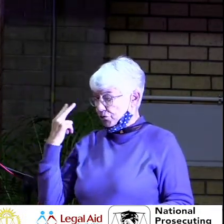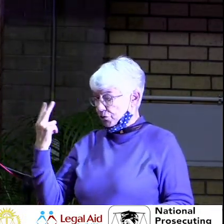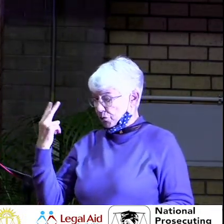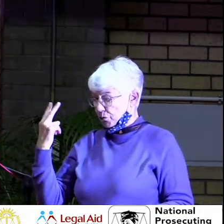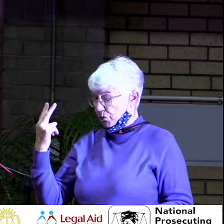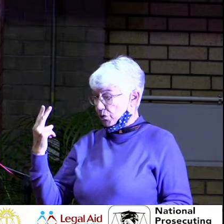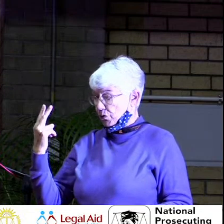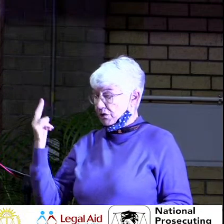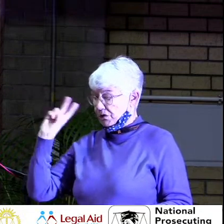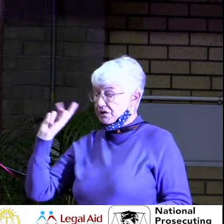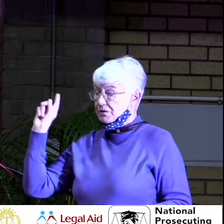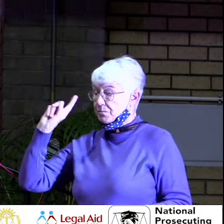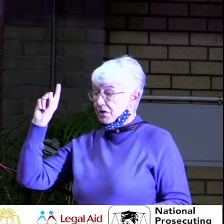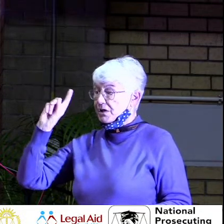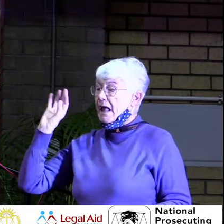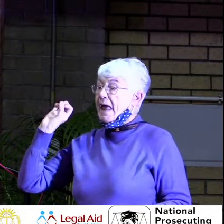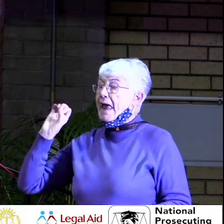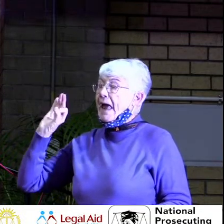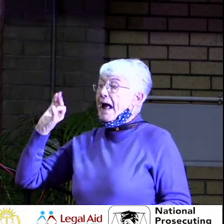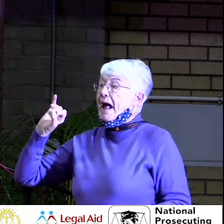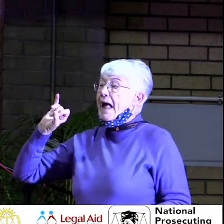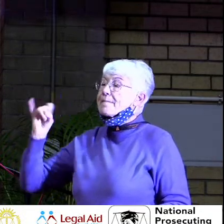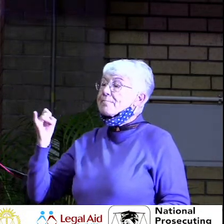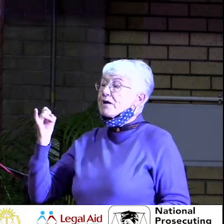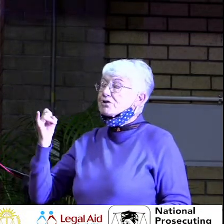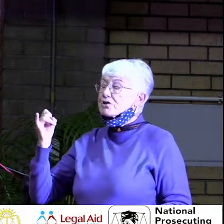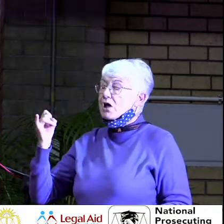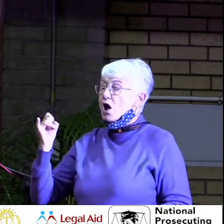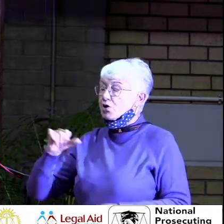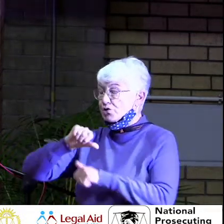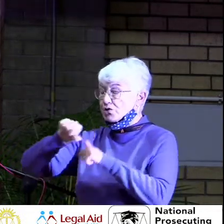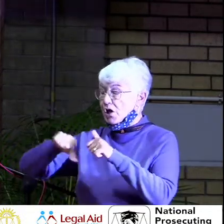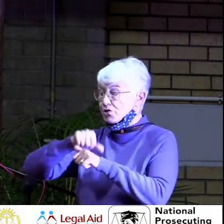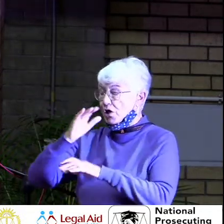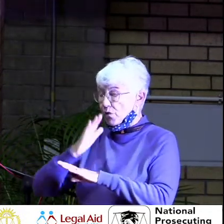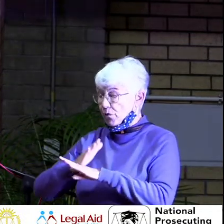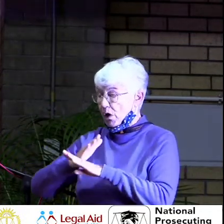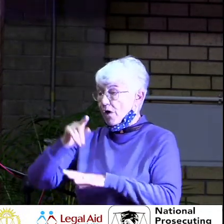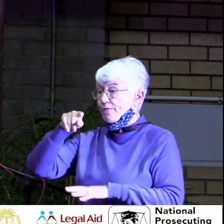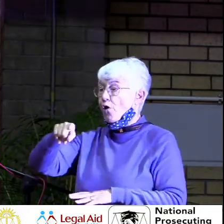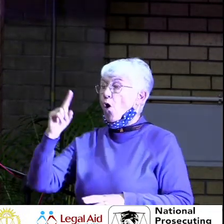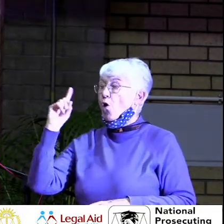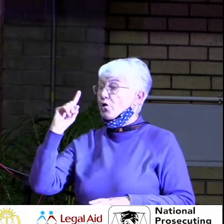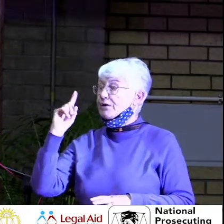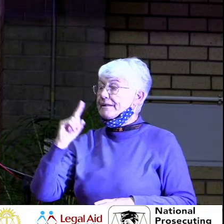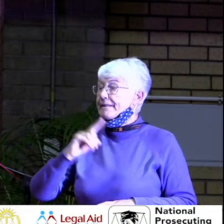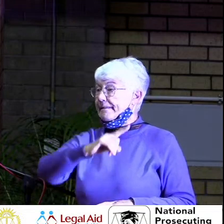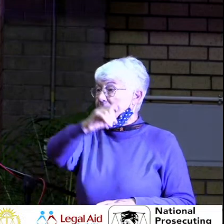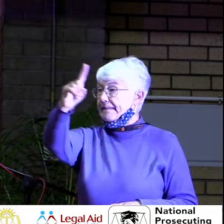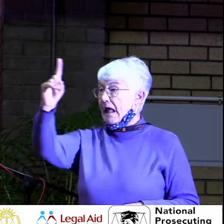workers just for Delft. And what do they do? What we offer there is